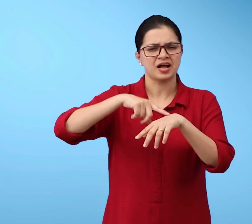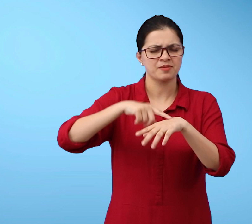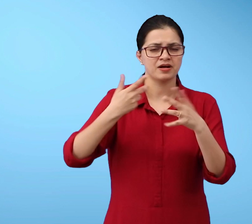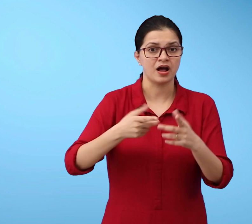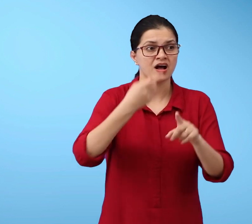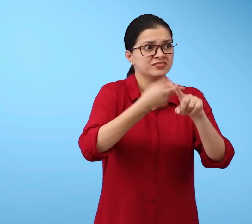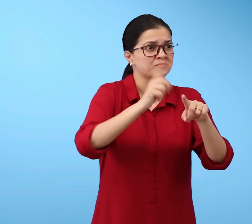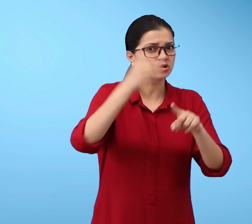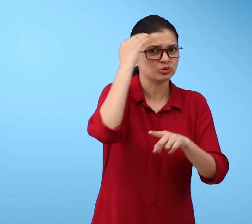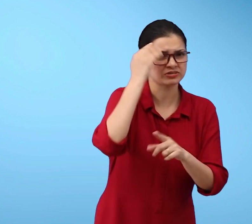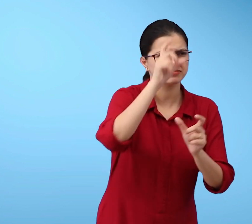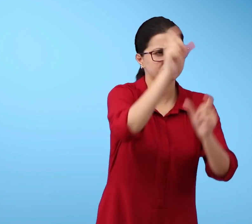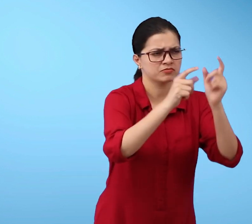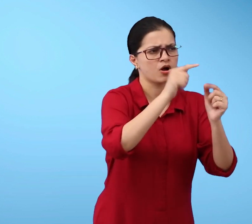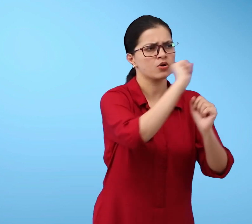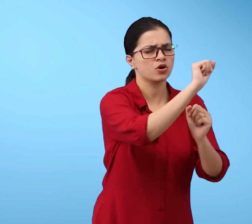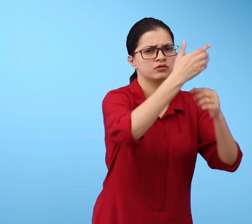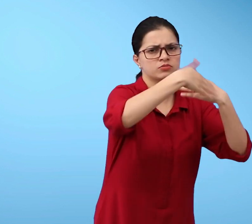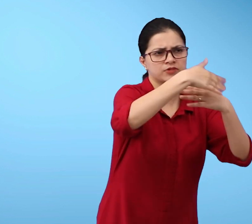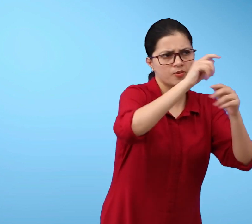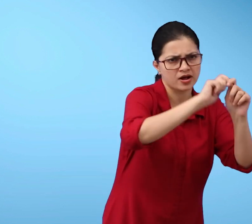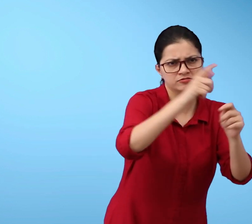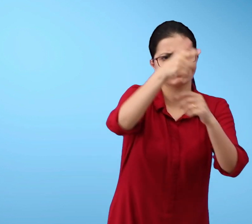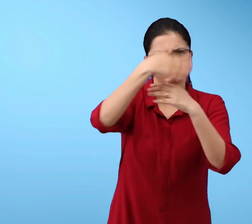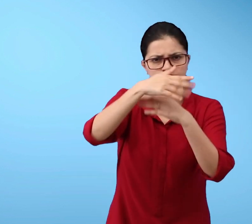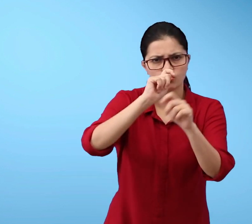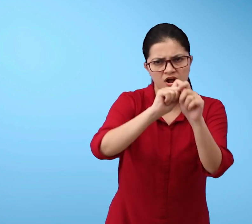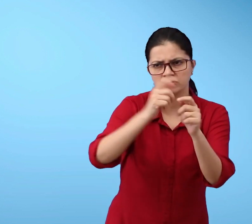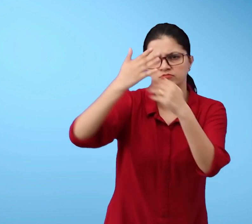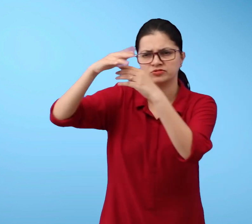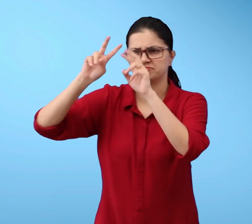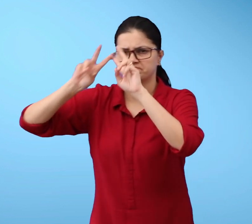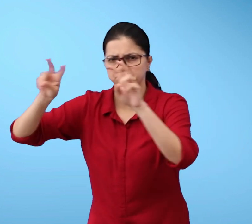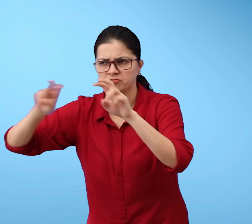This was also the time when other scholars were at work.